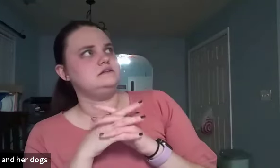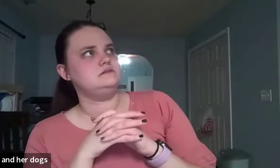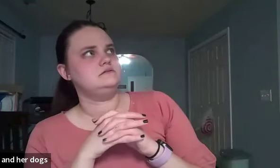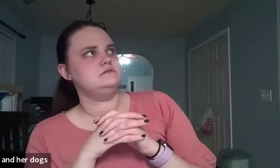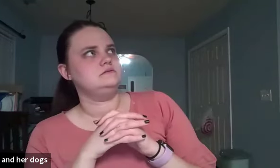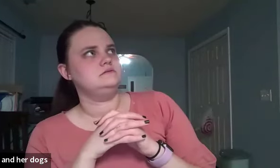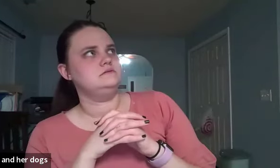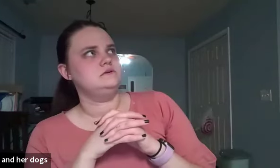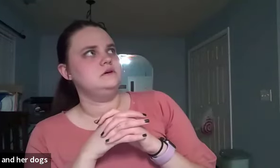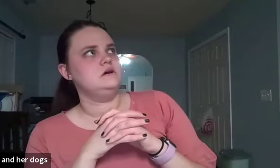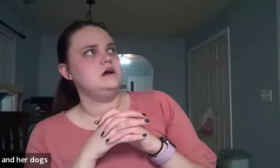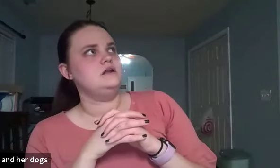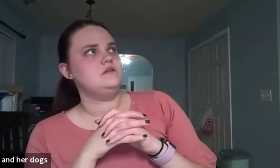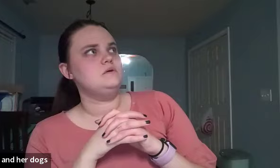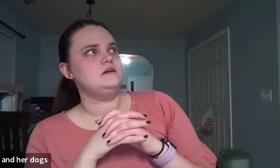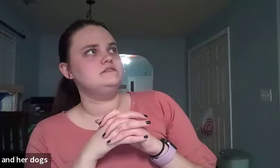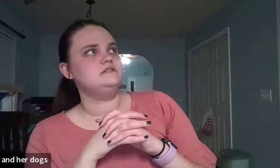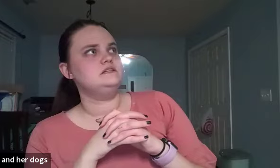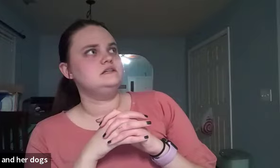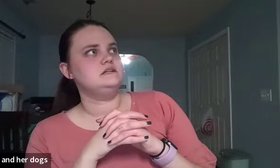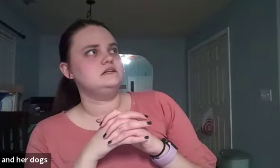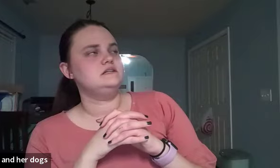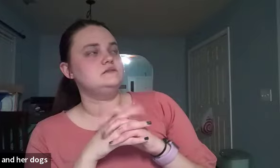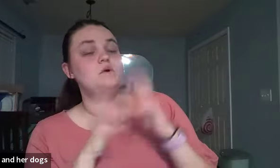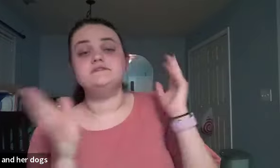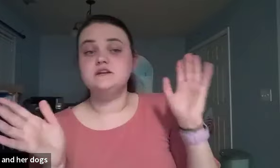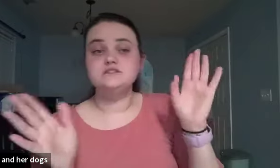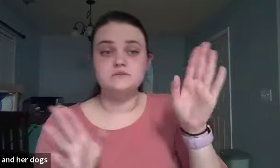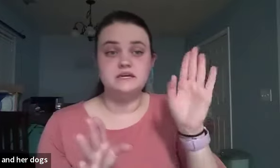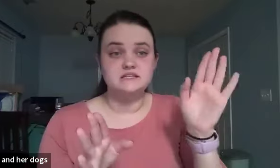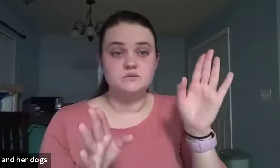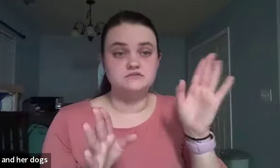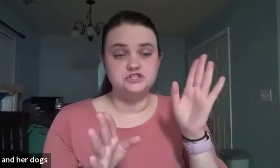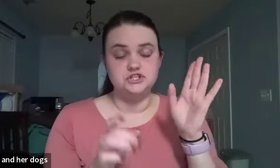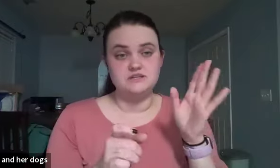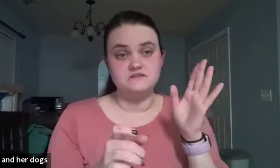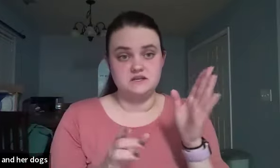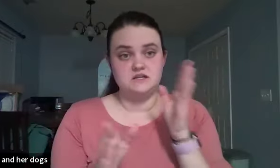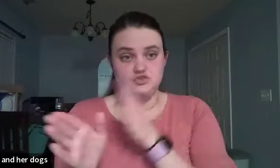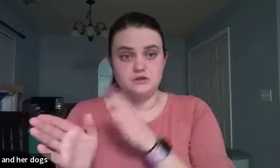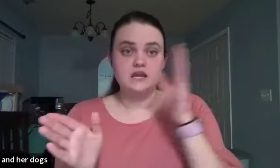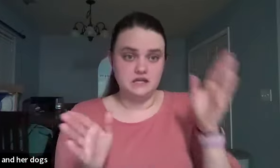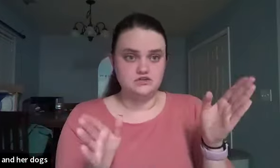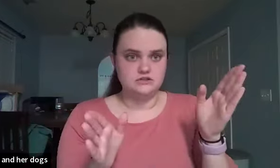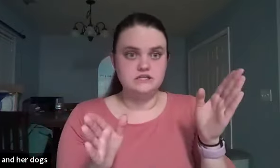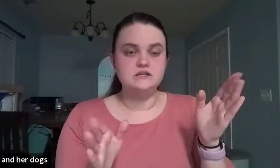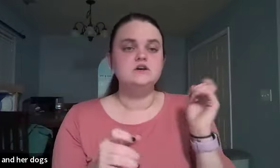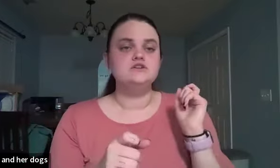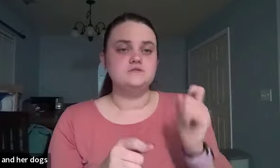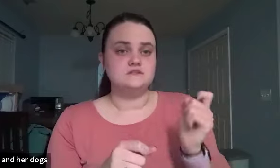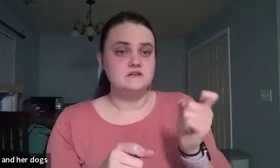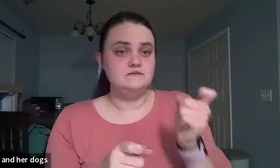see. Another one I've seen is, well, I've seen also the basic one of just using the signs trick and treat. So the sign